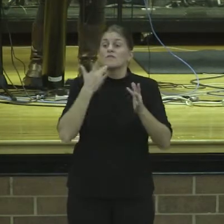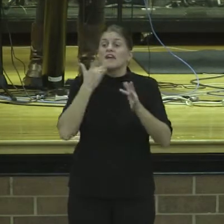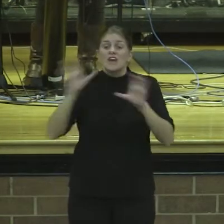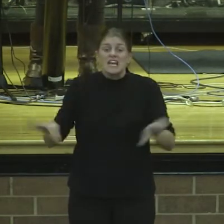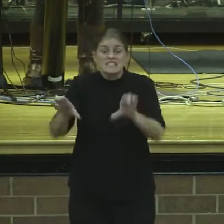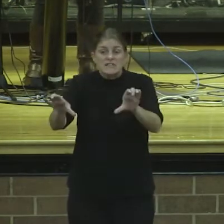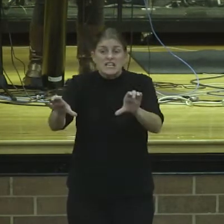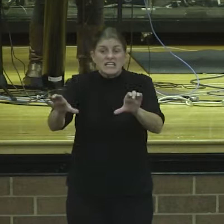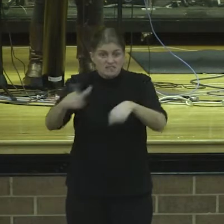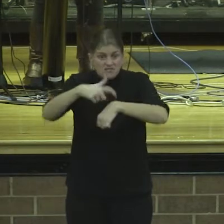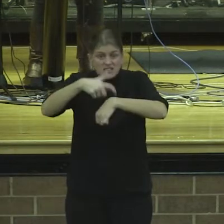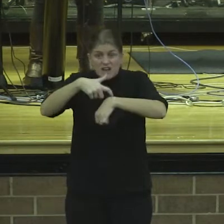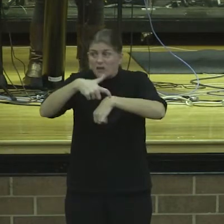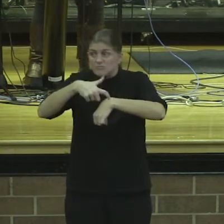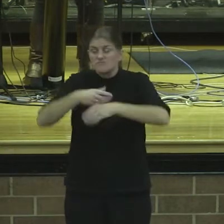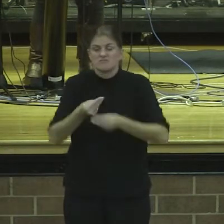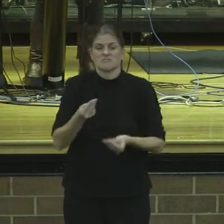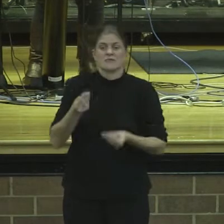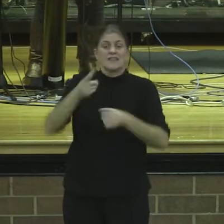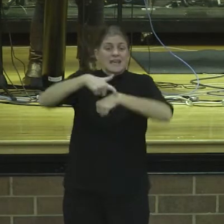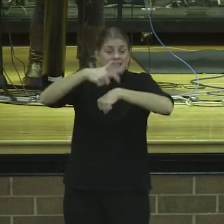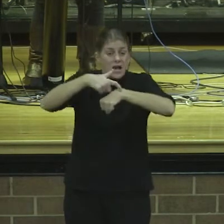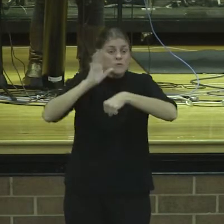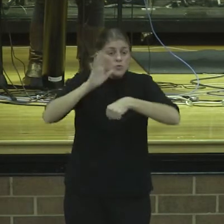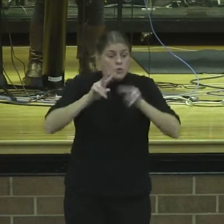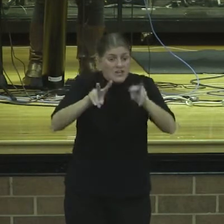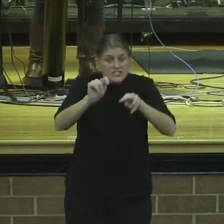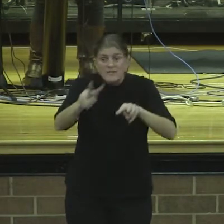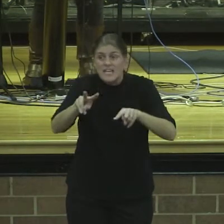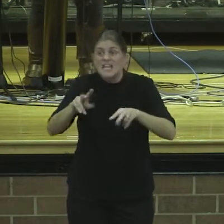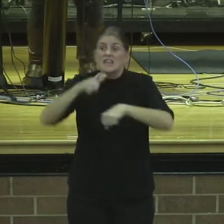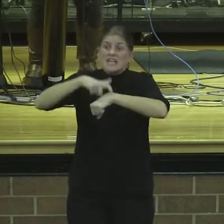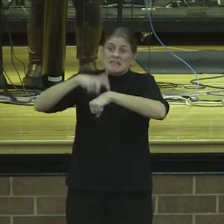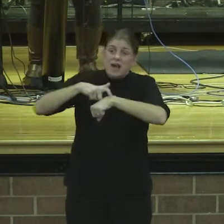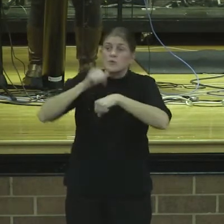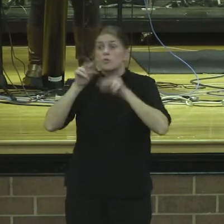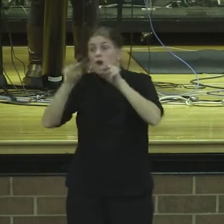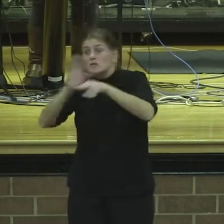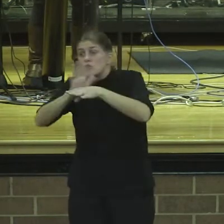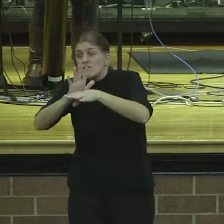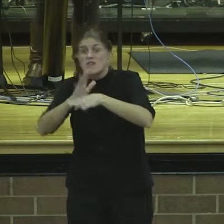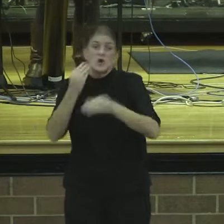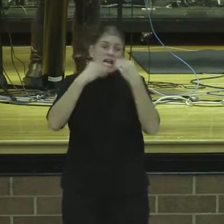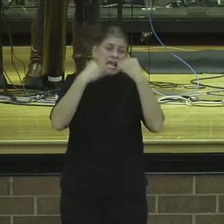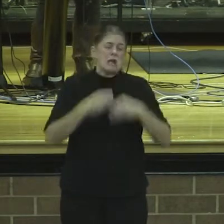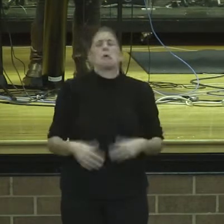that is, that time, and give it to God. It doesn't mean just say, oh, well, it was me, I'm not eating today for